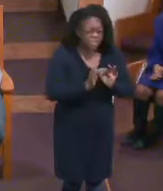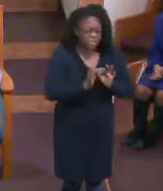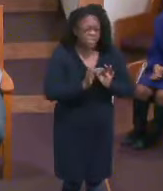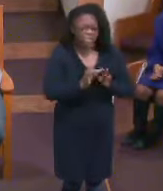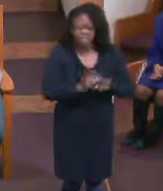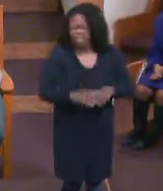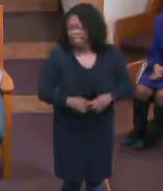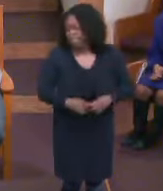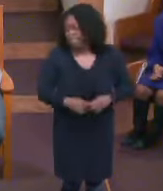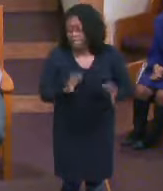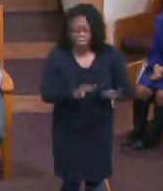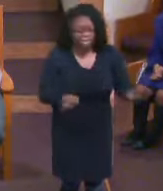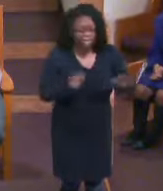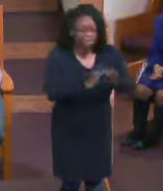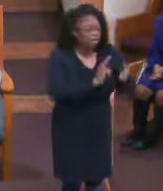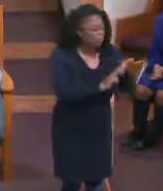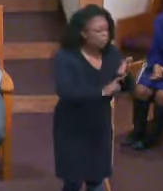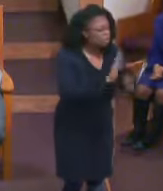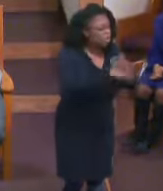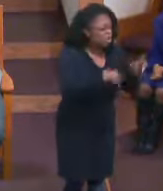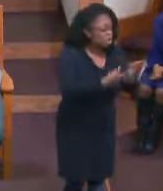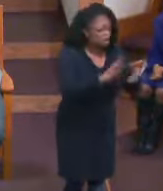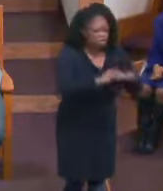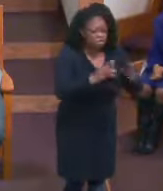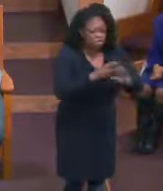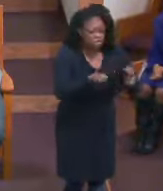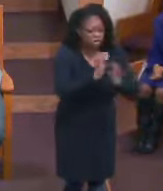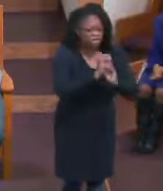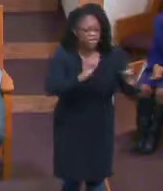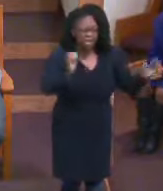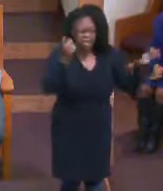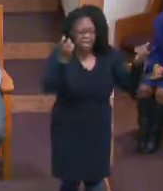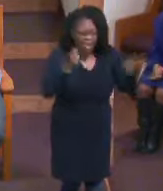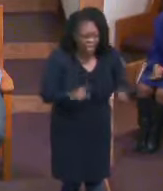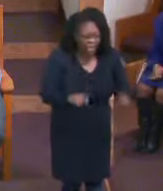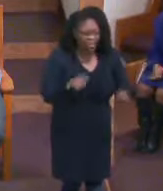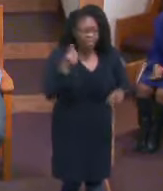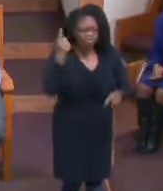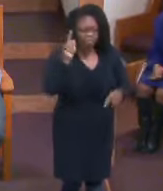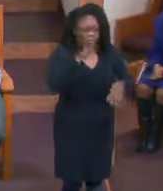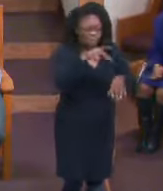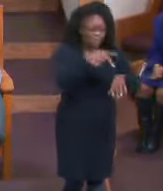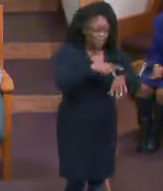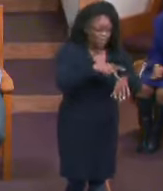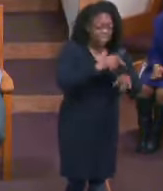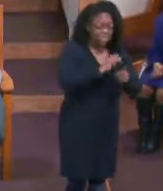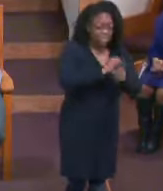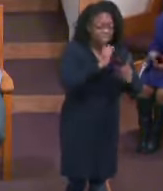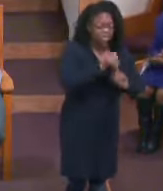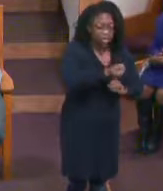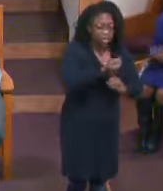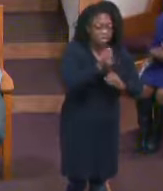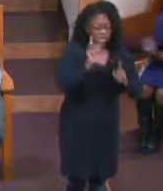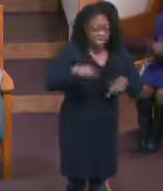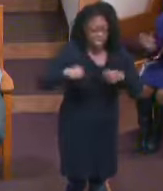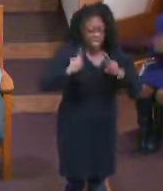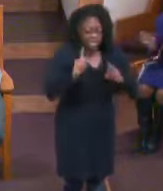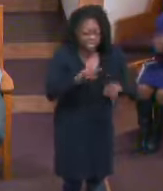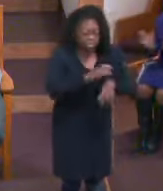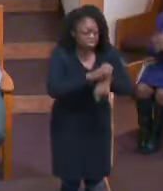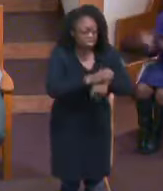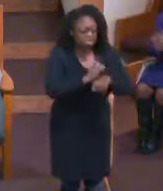in the entire story. Nothing happened for Peter's situation until the church began to pray